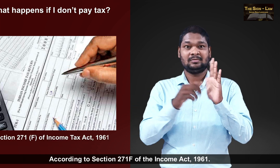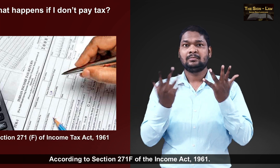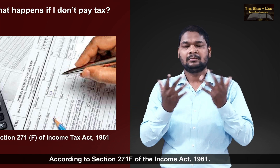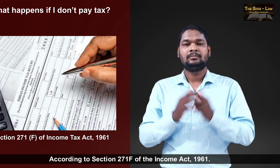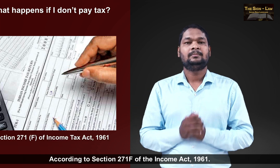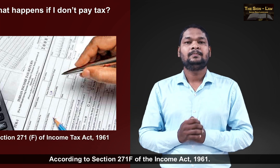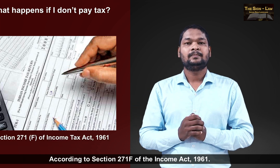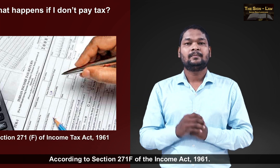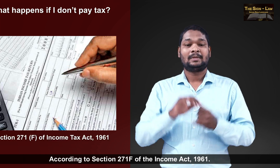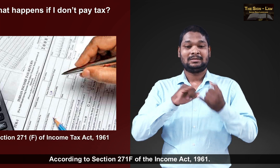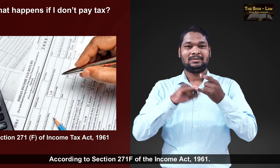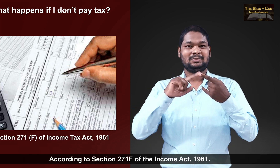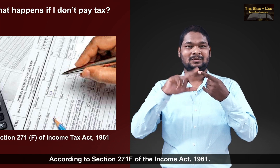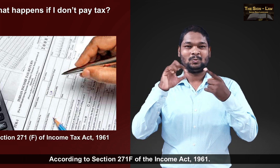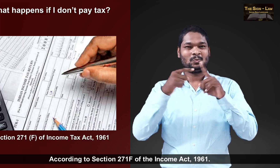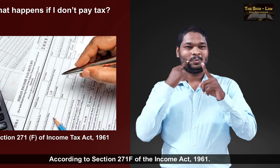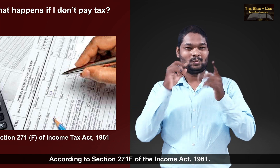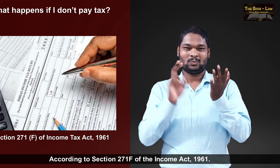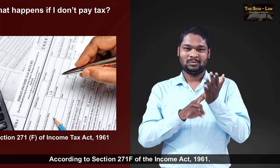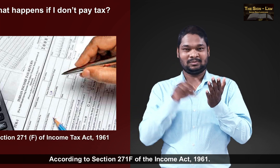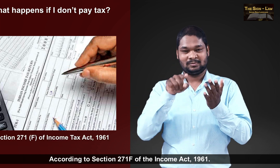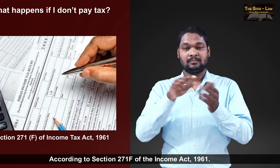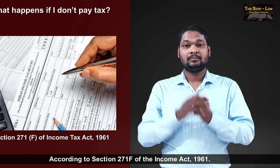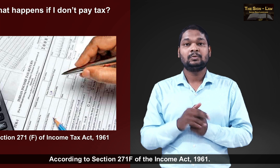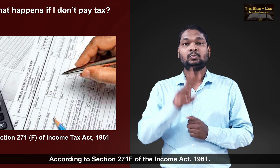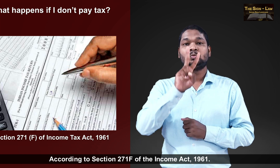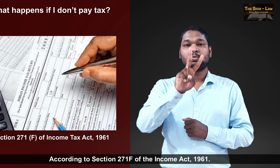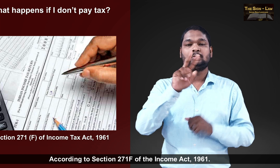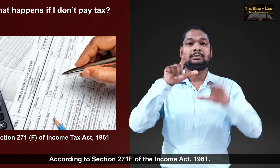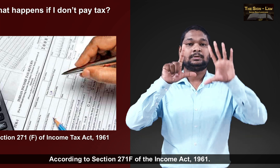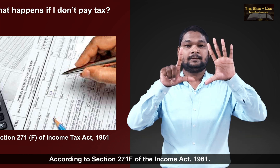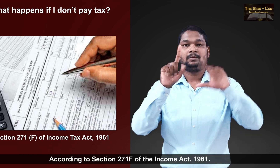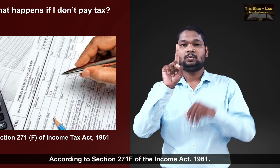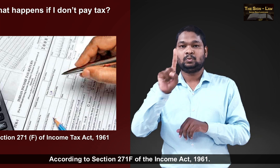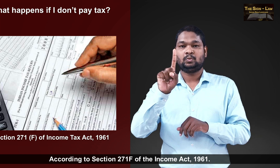According to Section 271F of the Income Act, 1961.